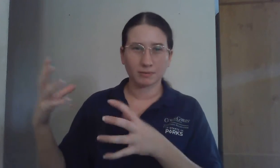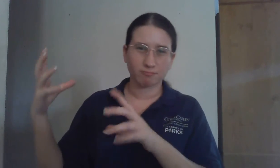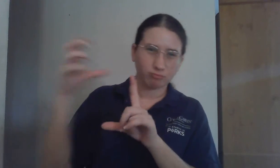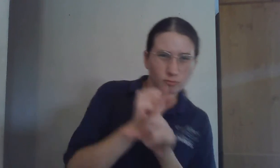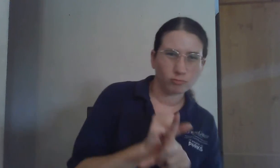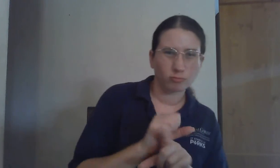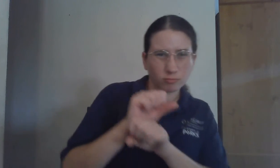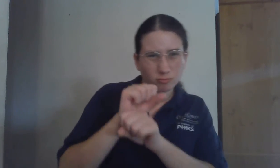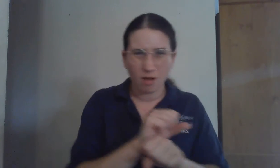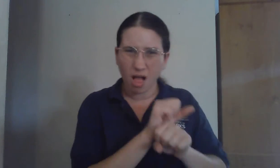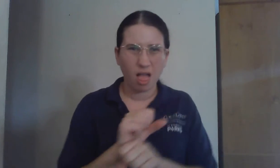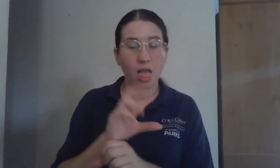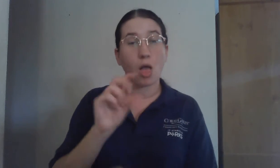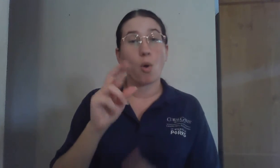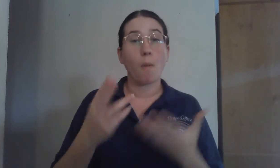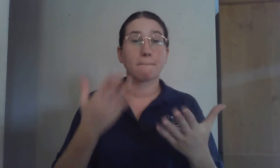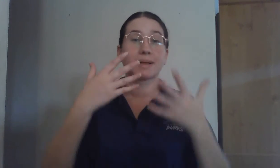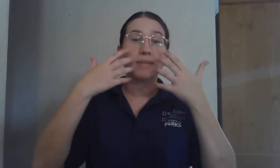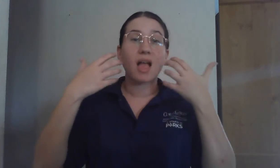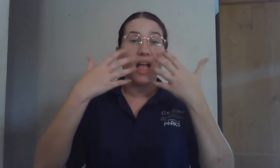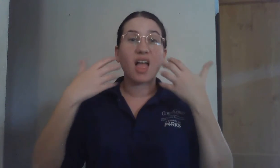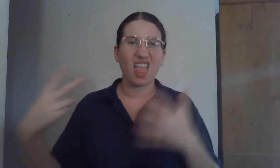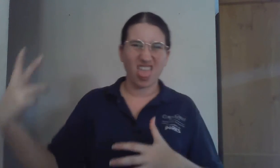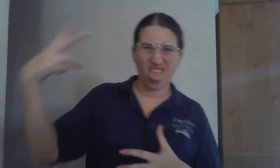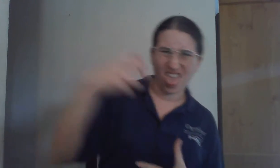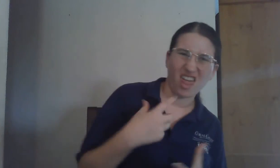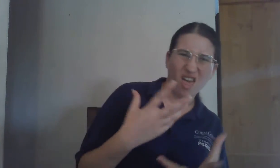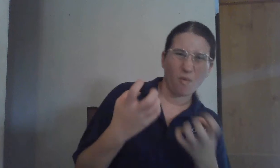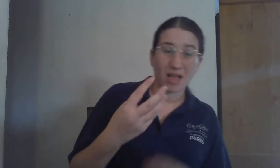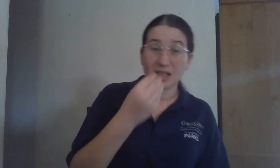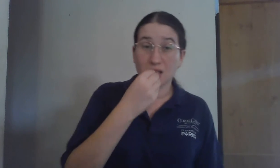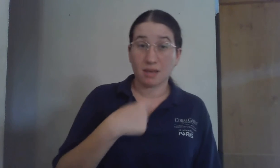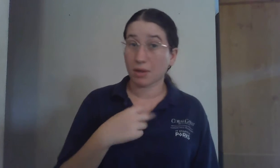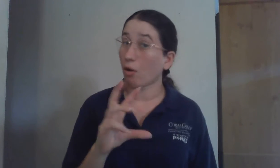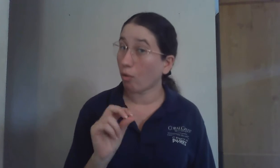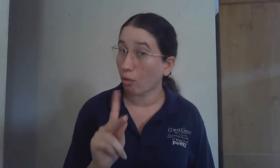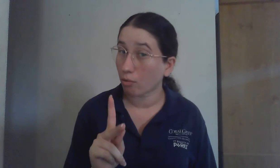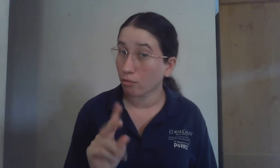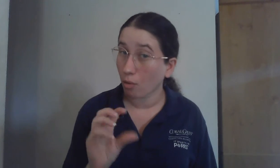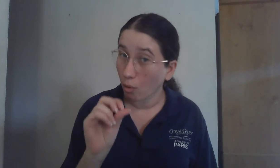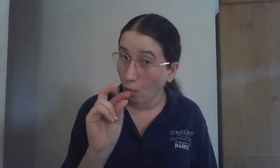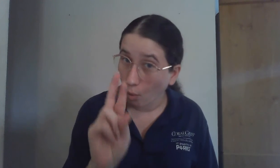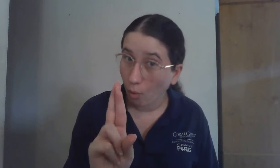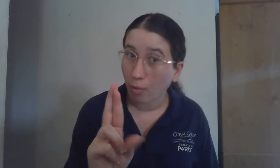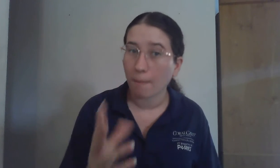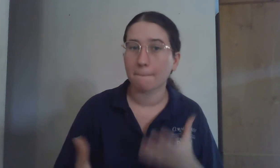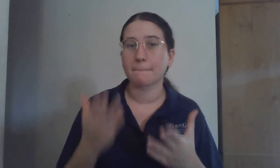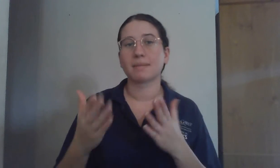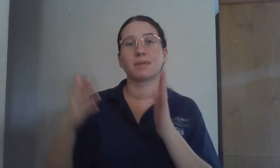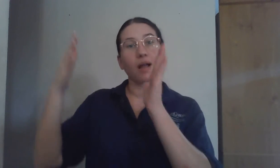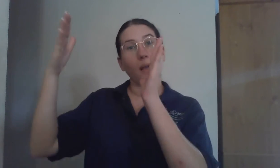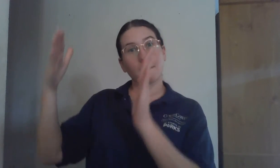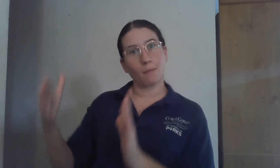Is it a hungry tiger wanting to eat me? Is it perhaps an attractive person who I can mix my DNA